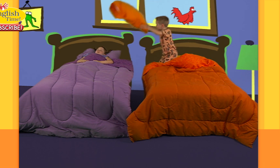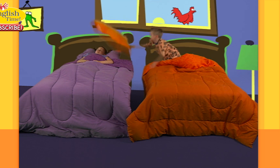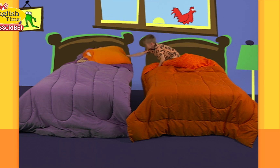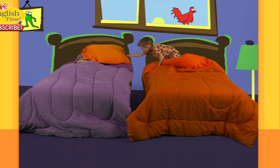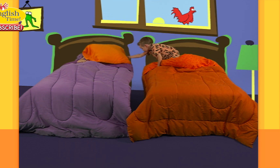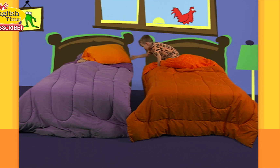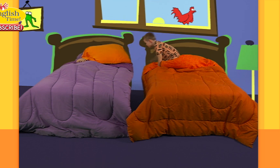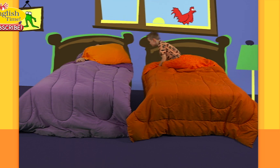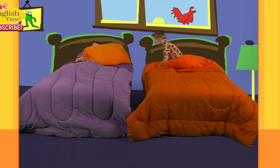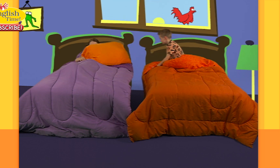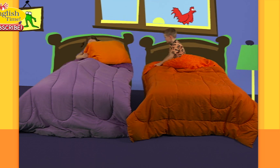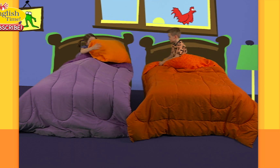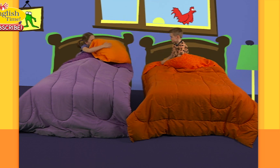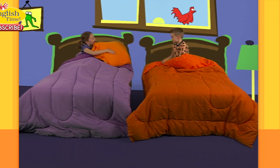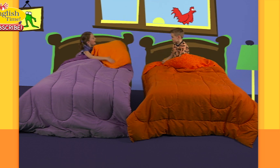Leah.